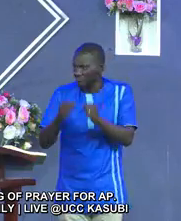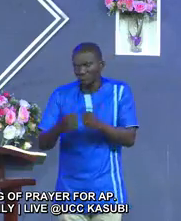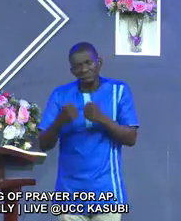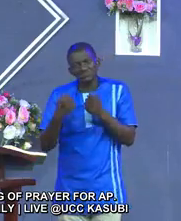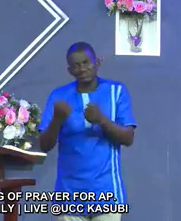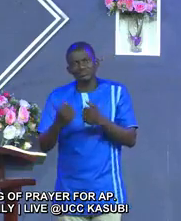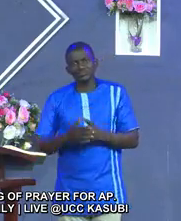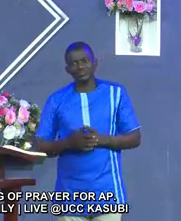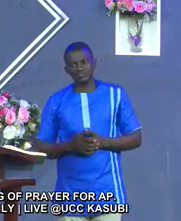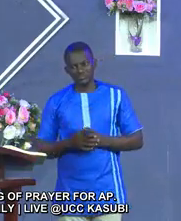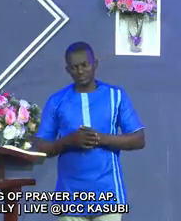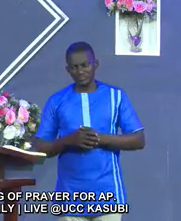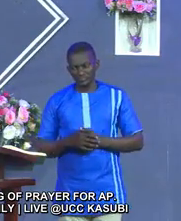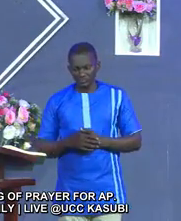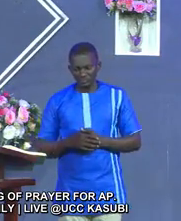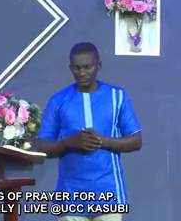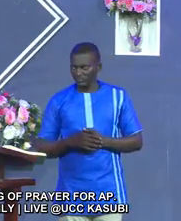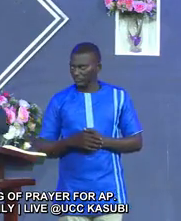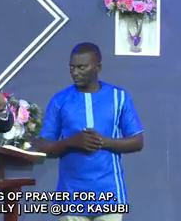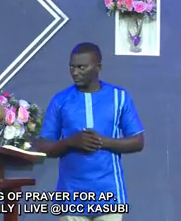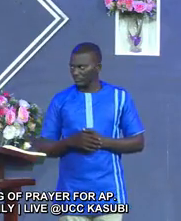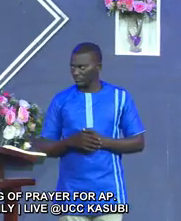longer pray.